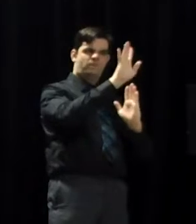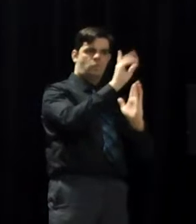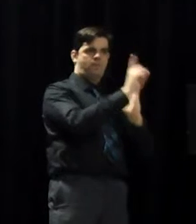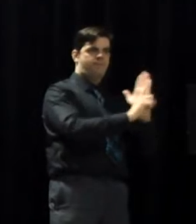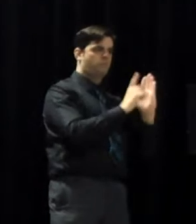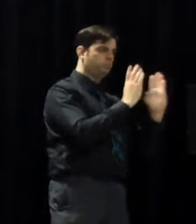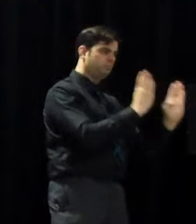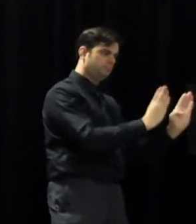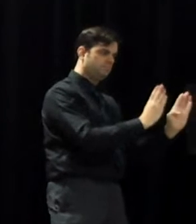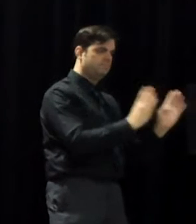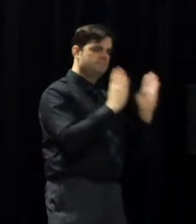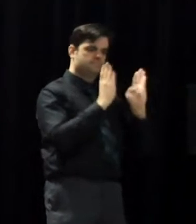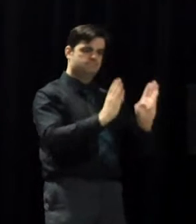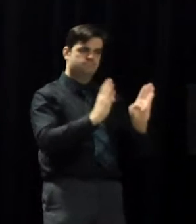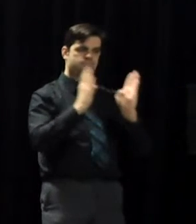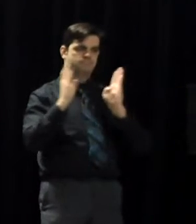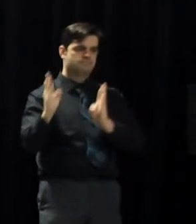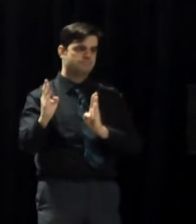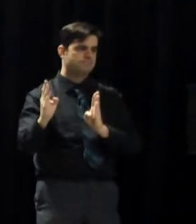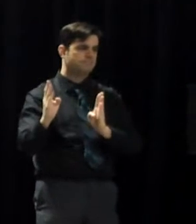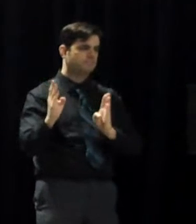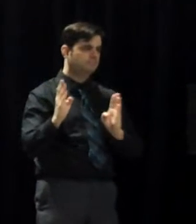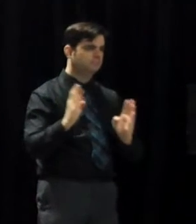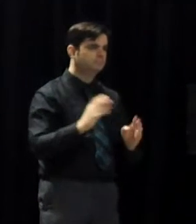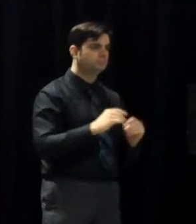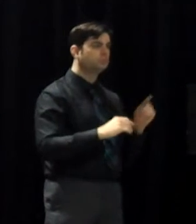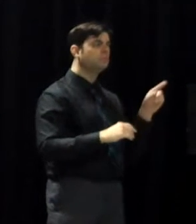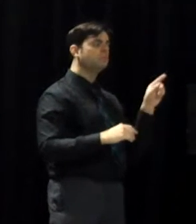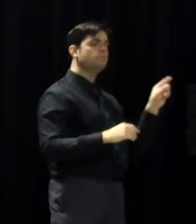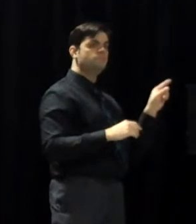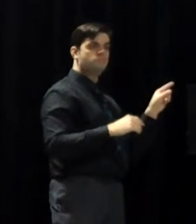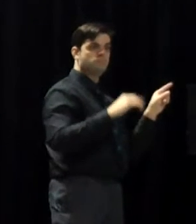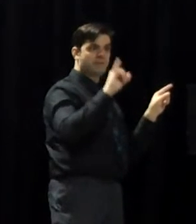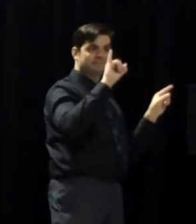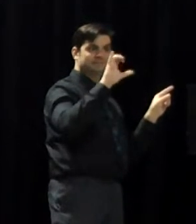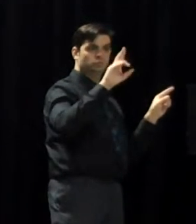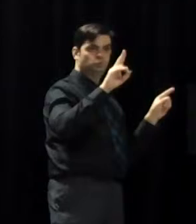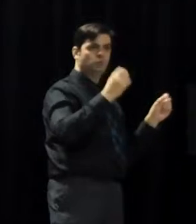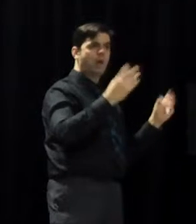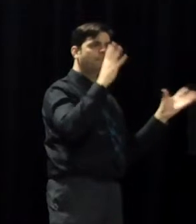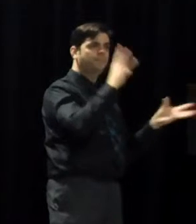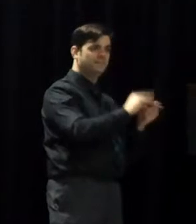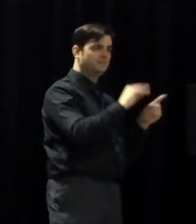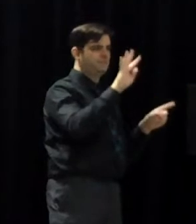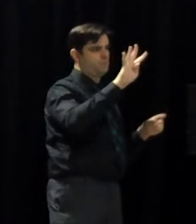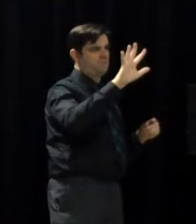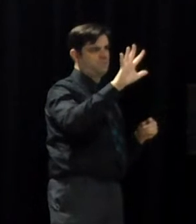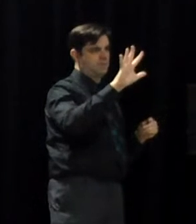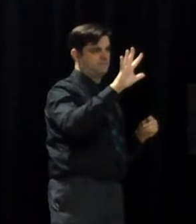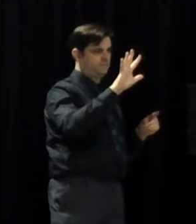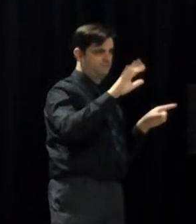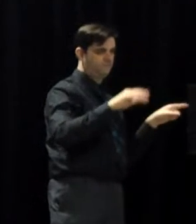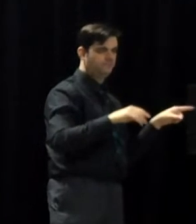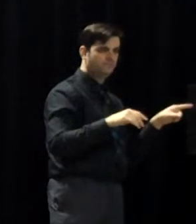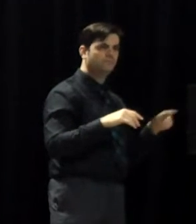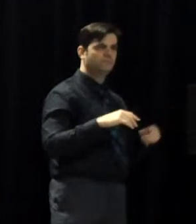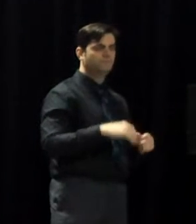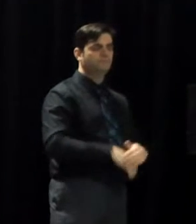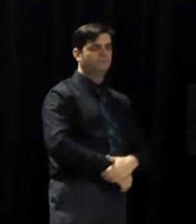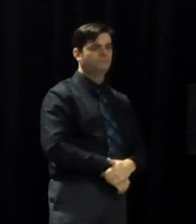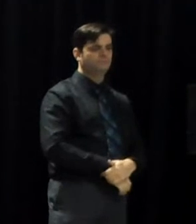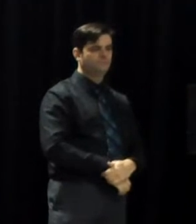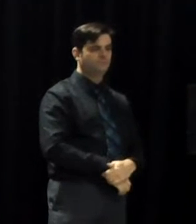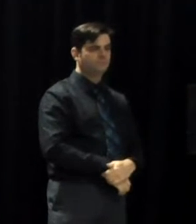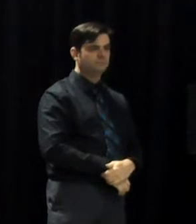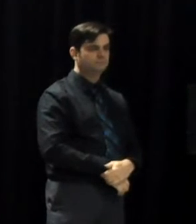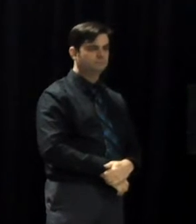and certainly please keep them in your thoughts and prayers. We have 20 individuals that are waiting to be